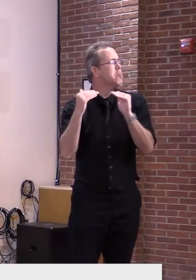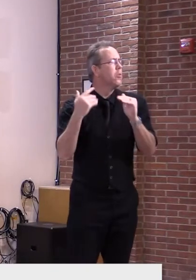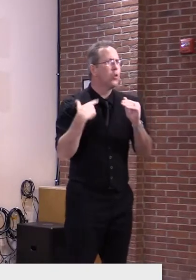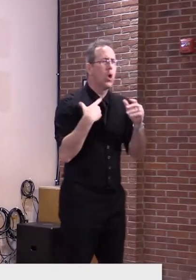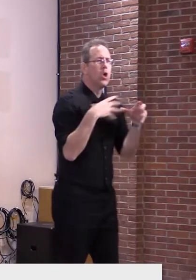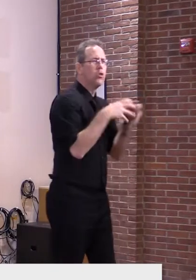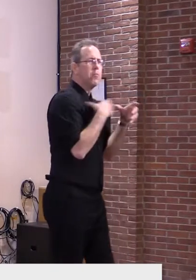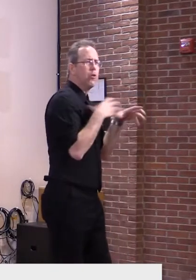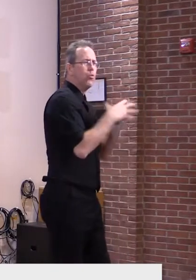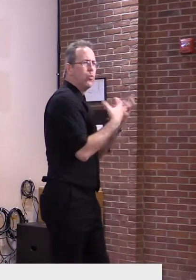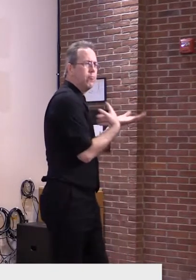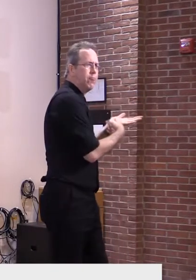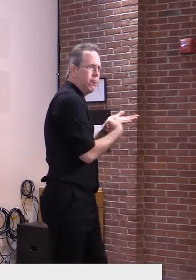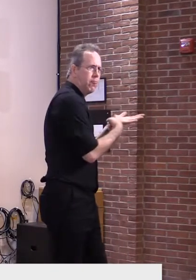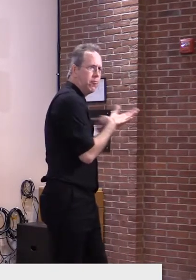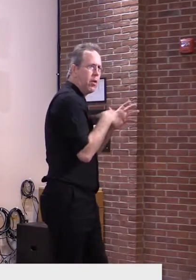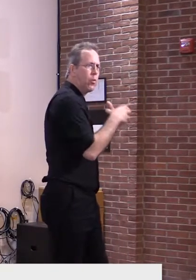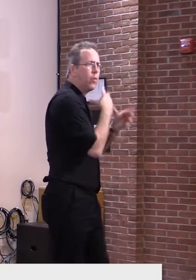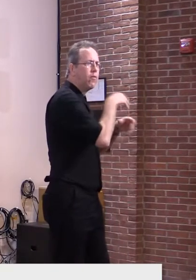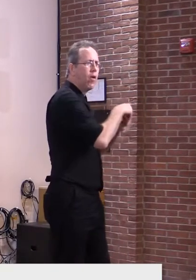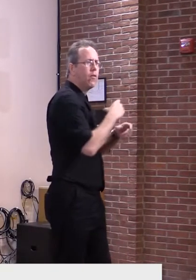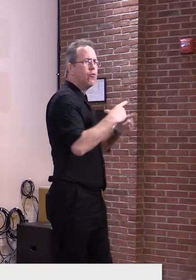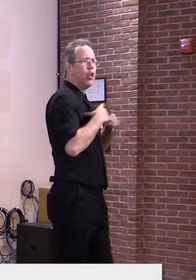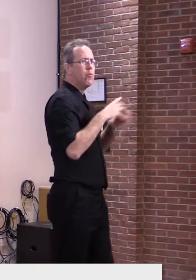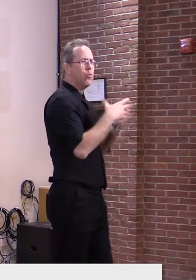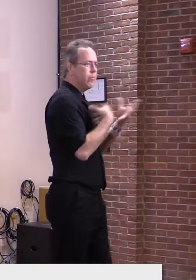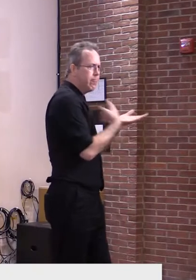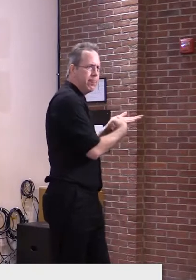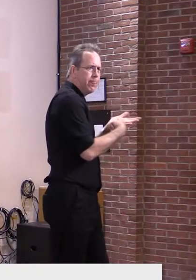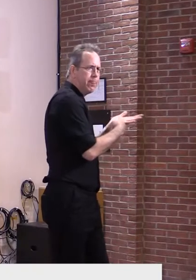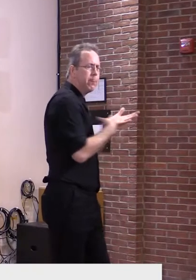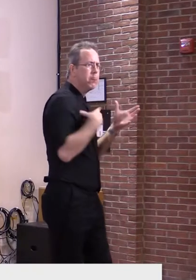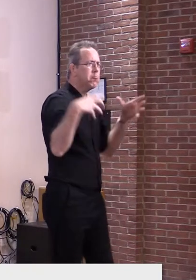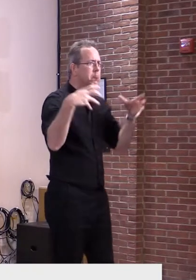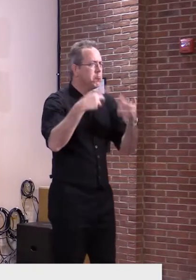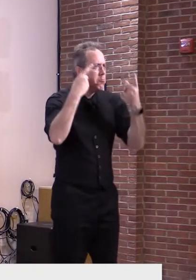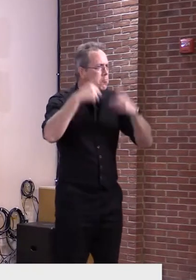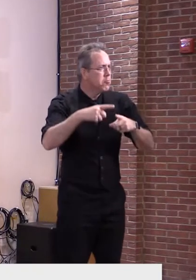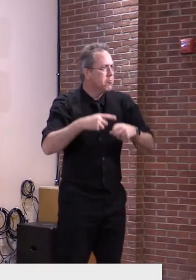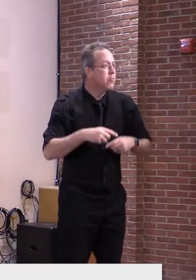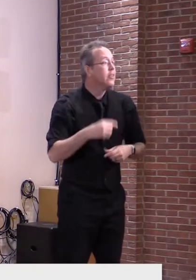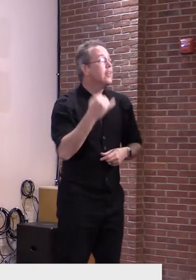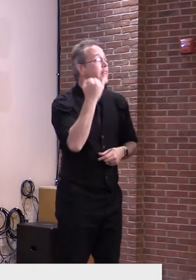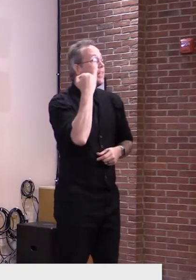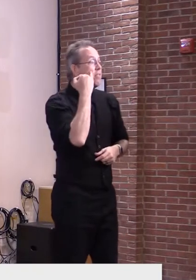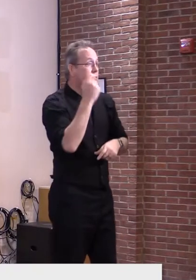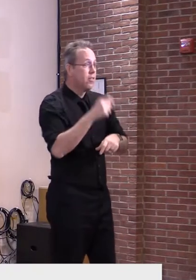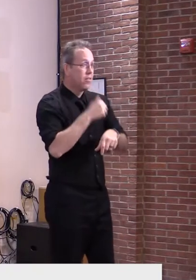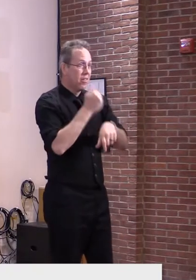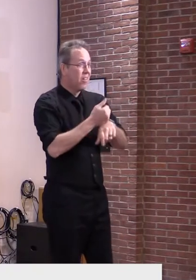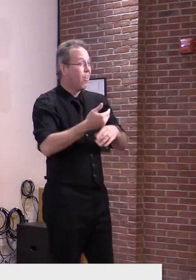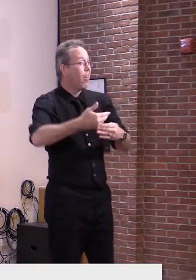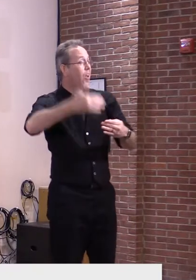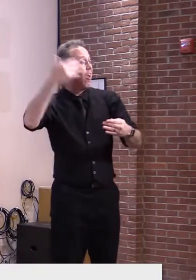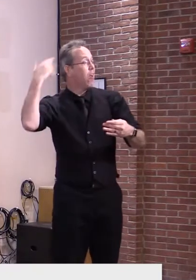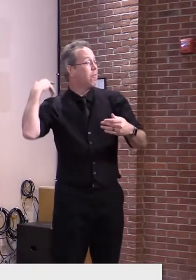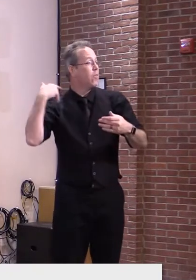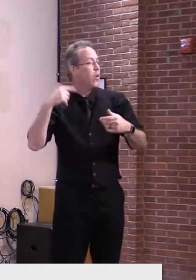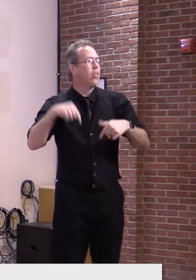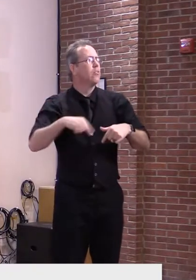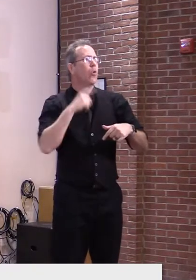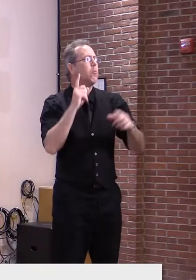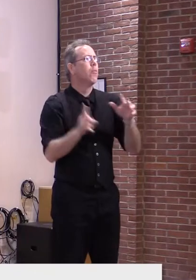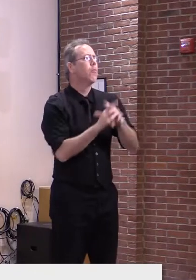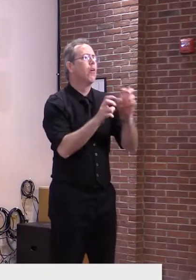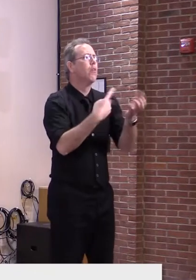with the participants. Again, if we had done that then, we wouldn't be here today. We've been postponing